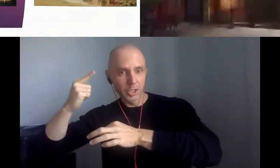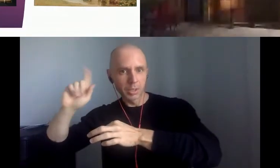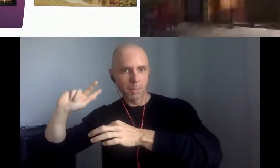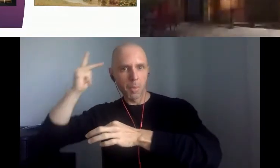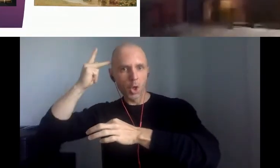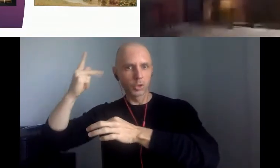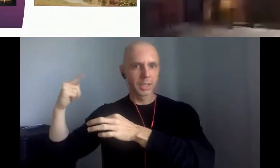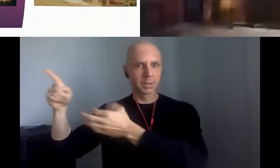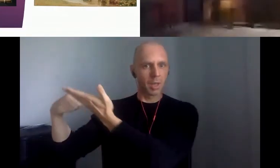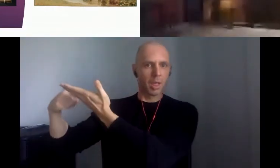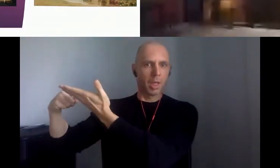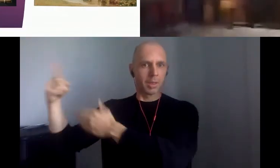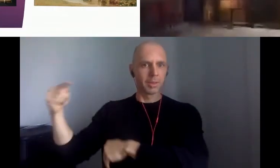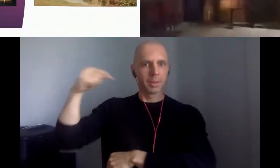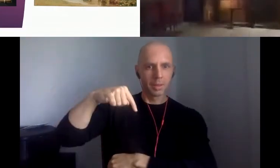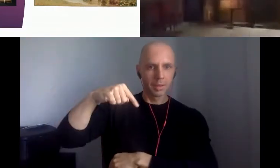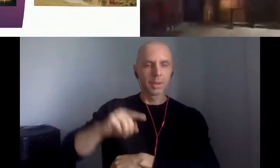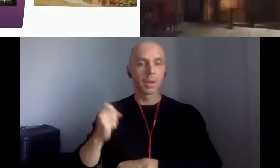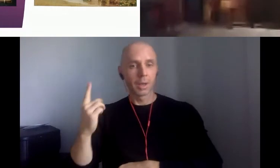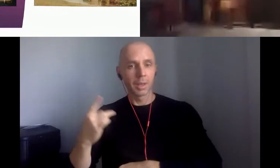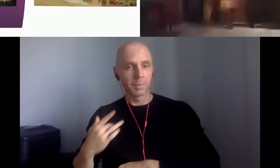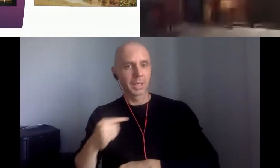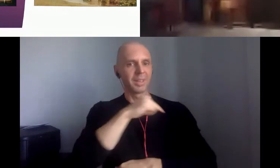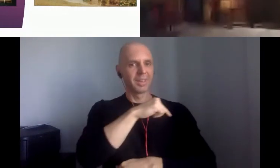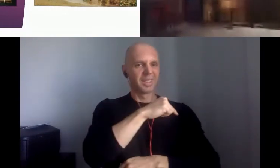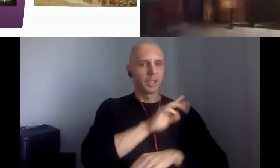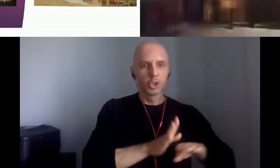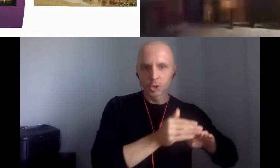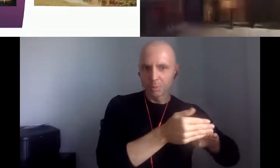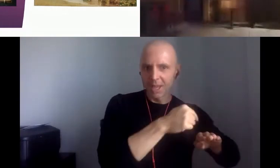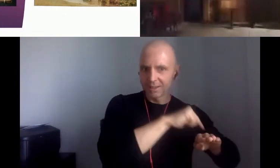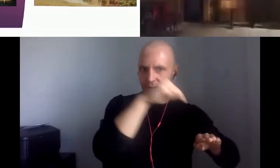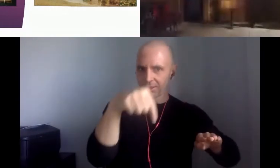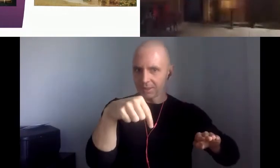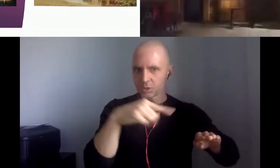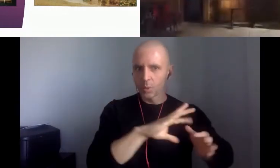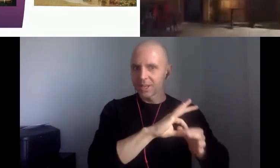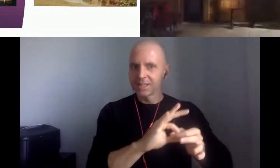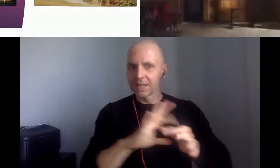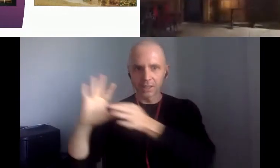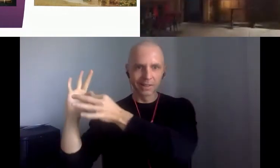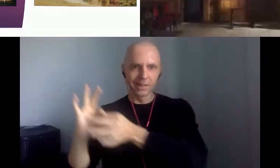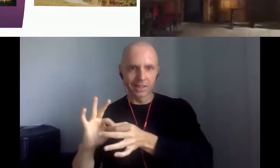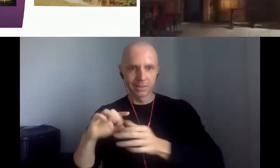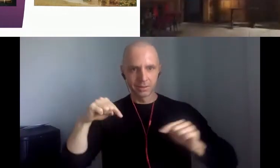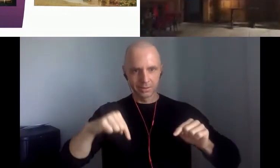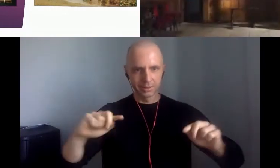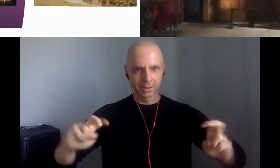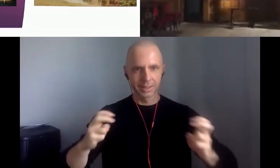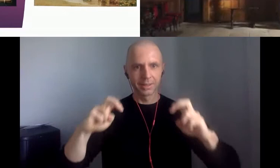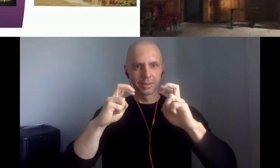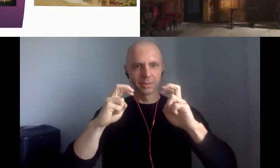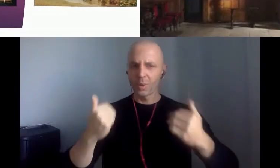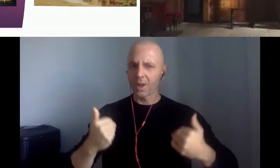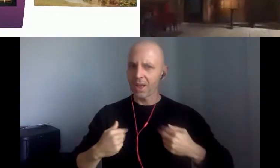Fuller's estates in Jamaica that Turner knows about. So one thing we're encouraging students to do at the moment is to